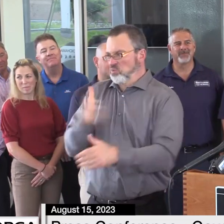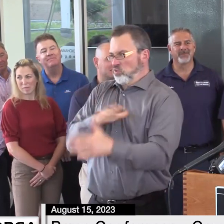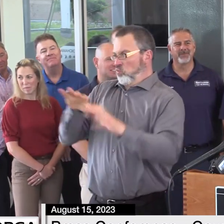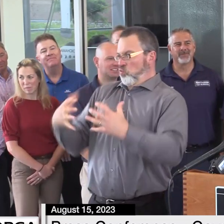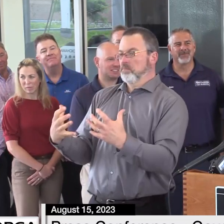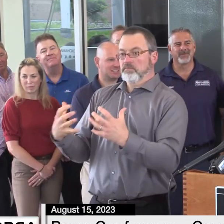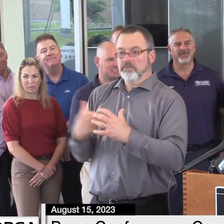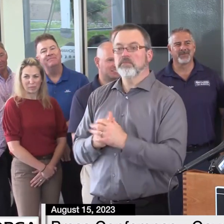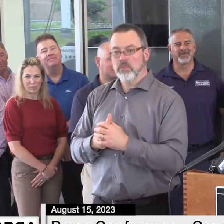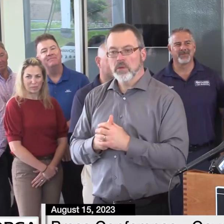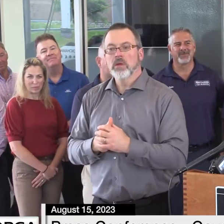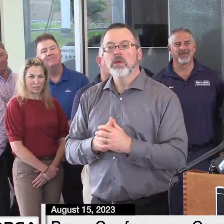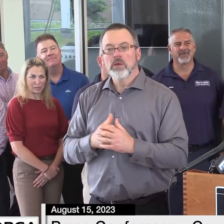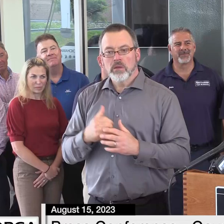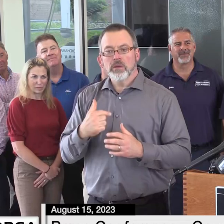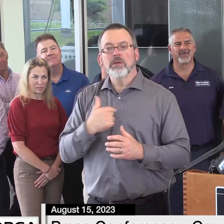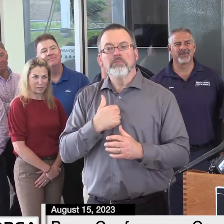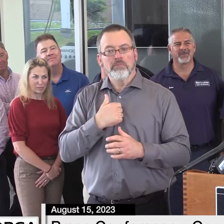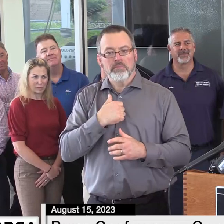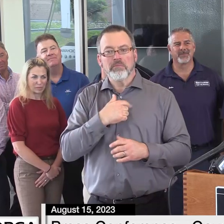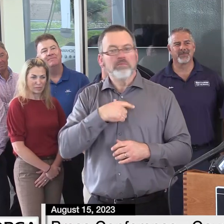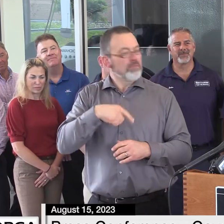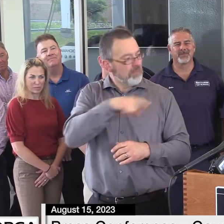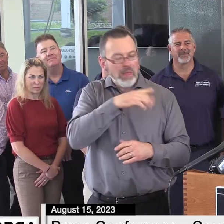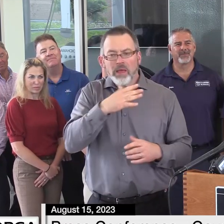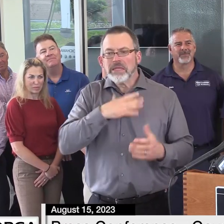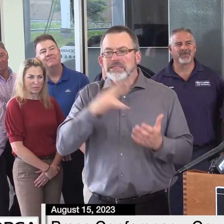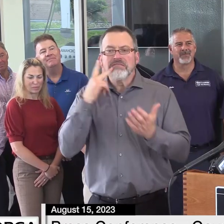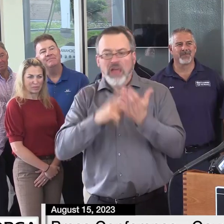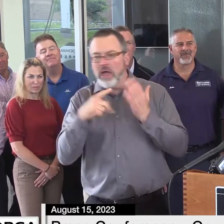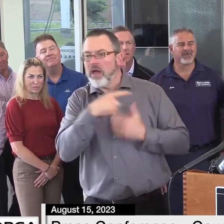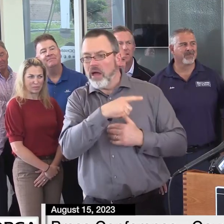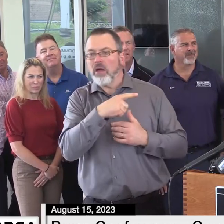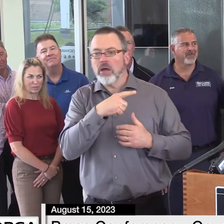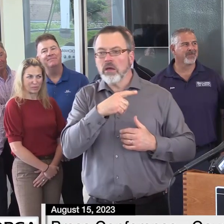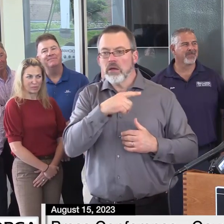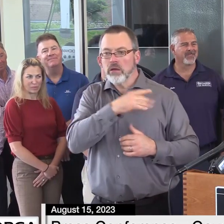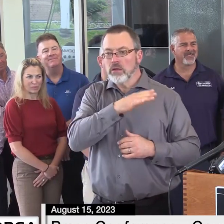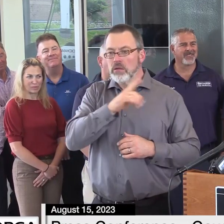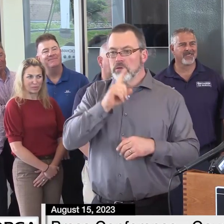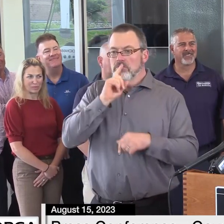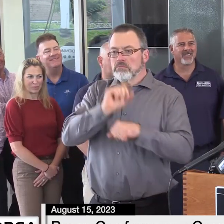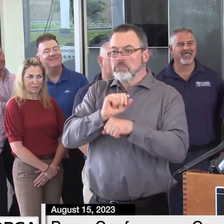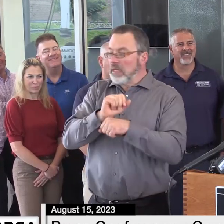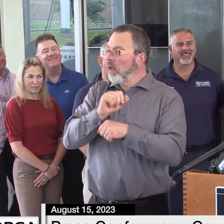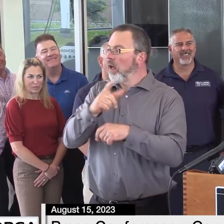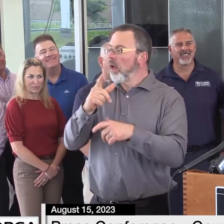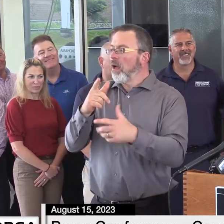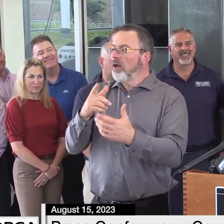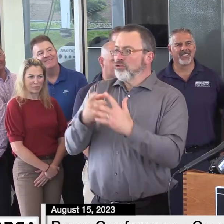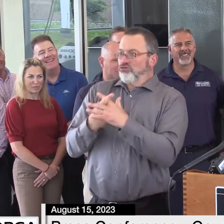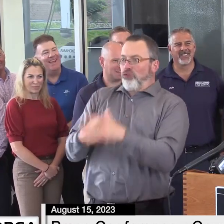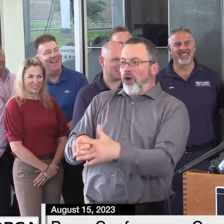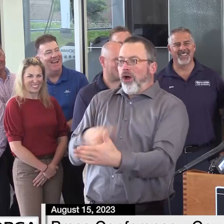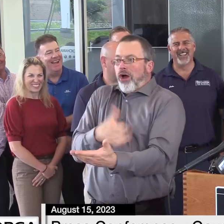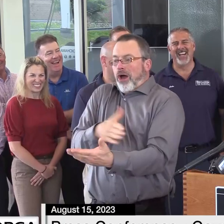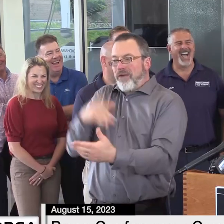yesterday that Ernie actually opened up for Deep Purple. And he said, Deep